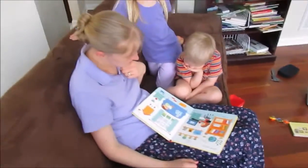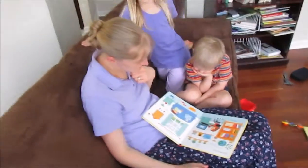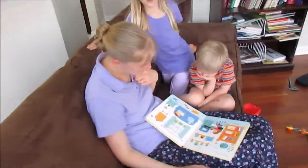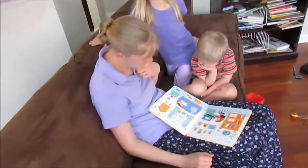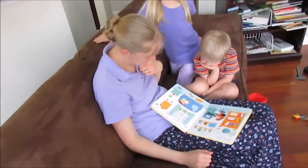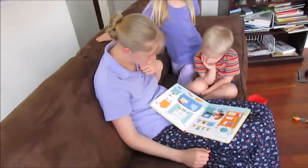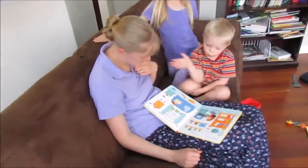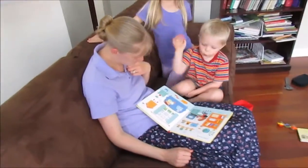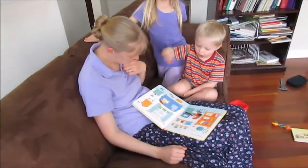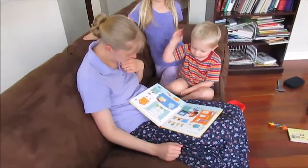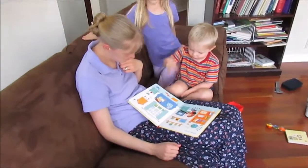Oh, ow.